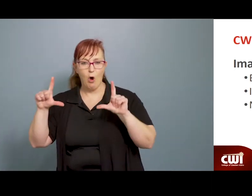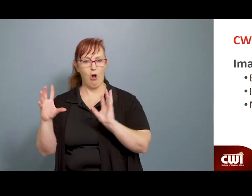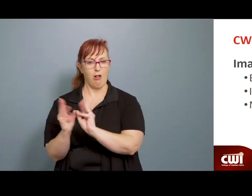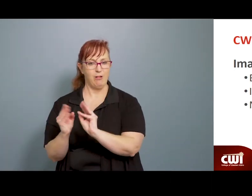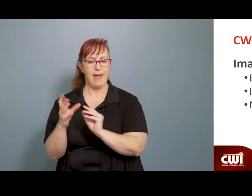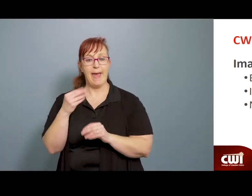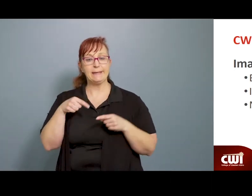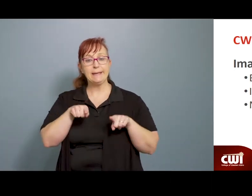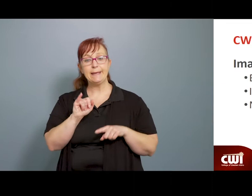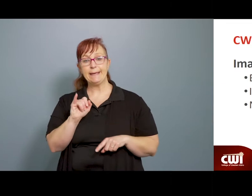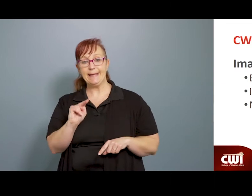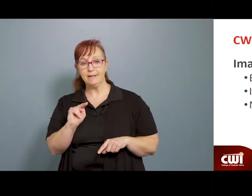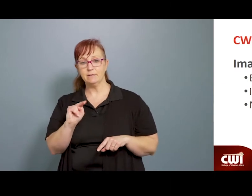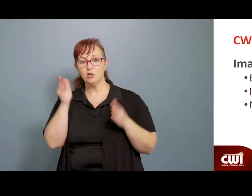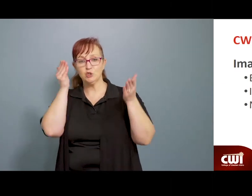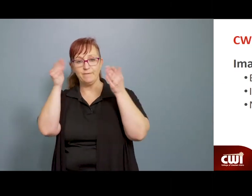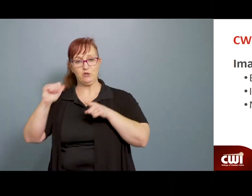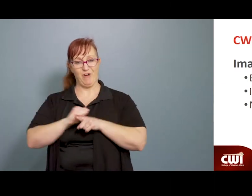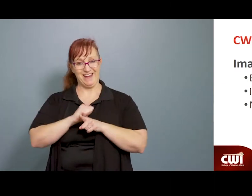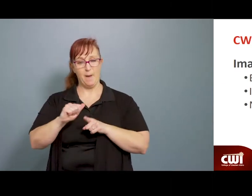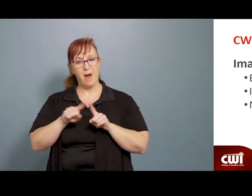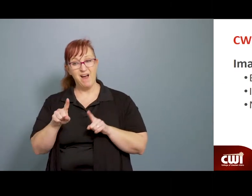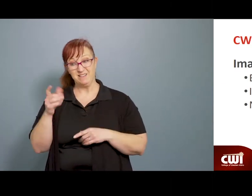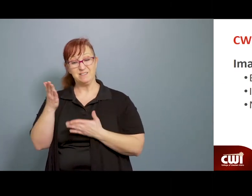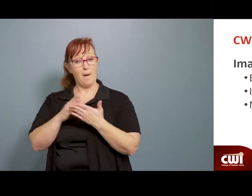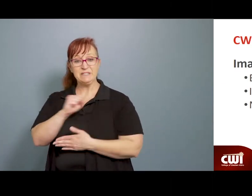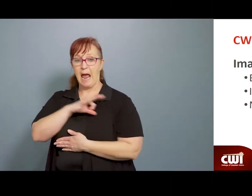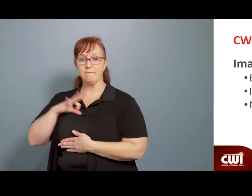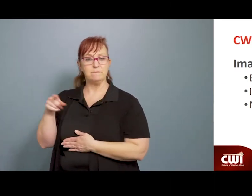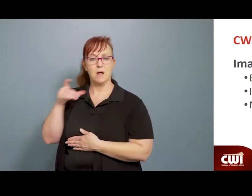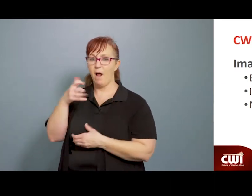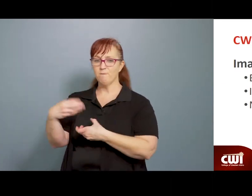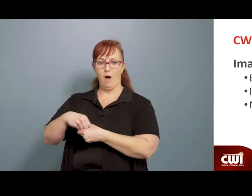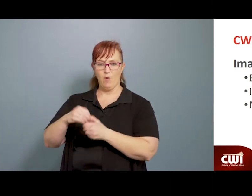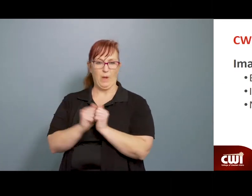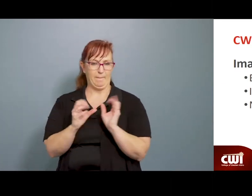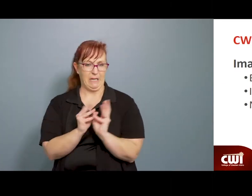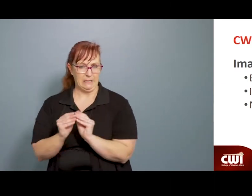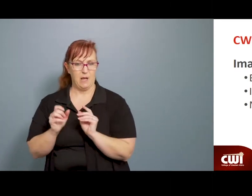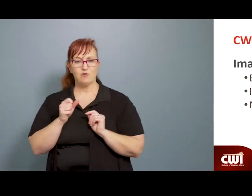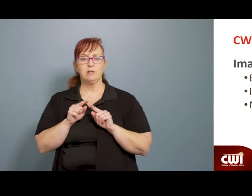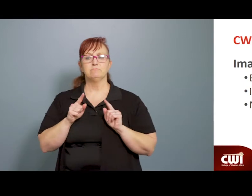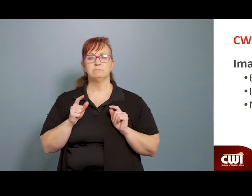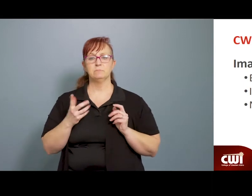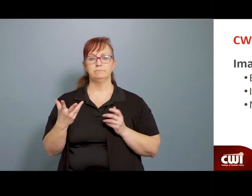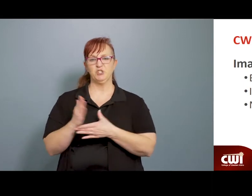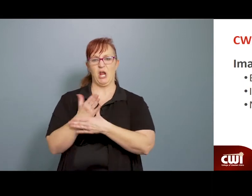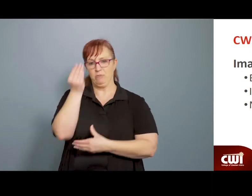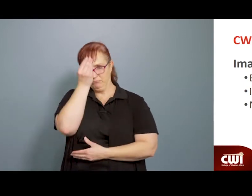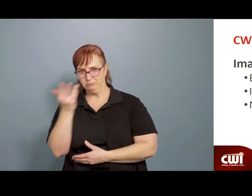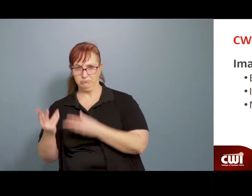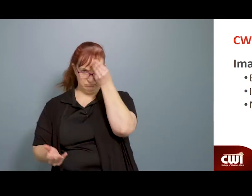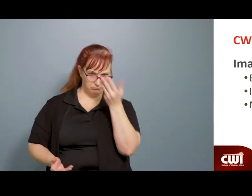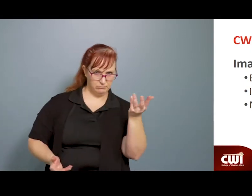training. But in fairness to all the staff that aren't a part of that, I wanted to just reiterate some of these items for everybody. And I'm